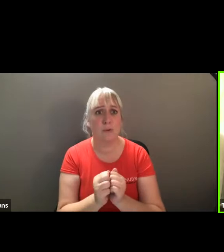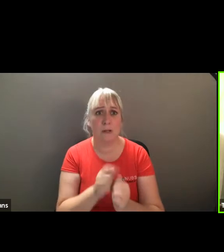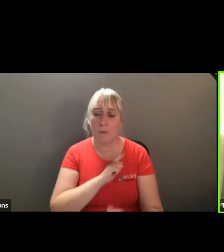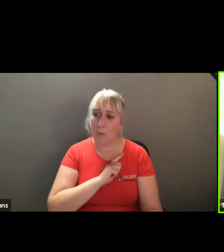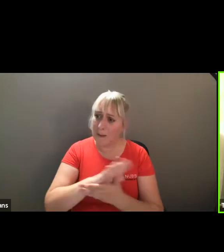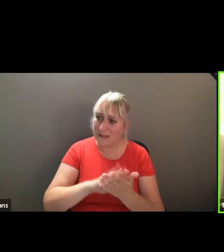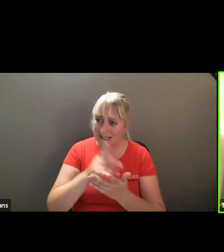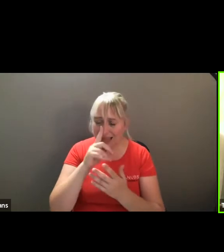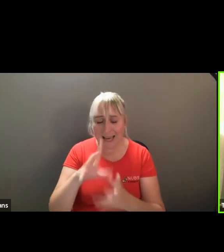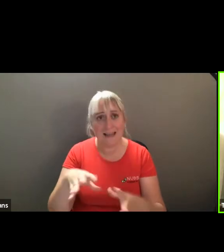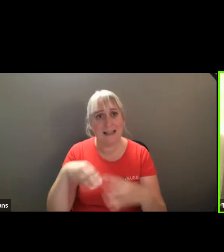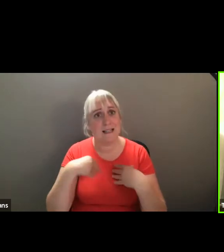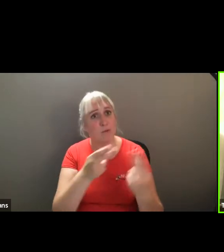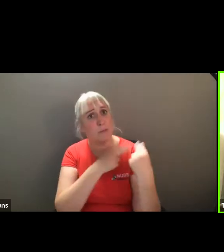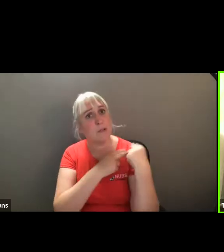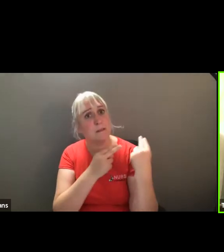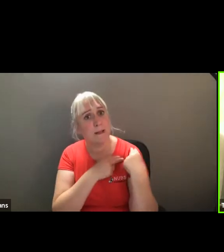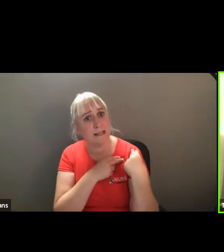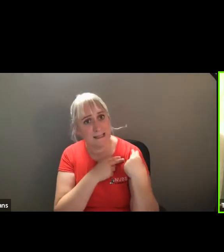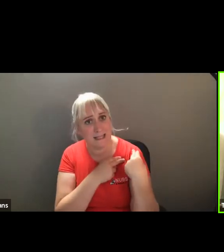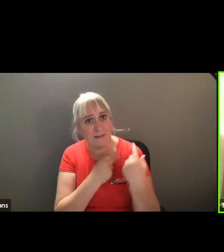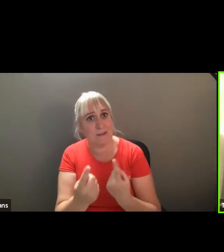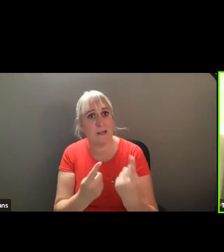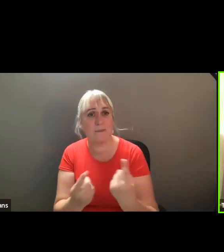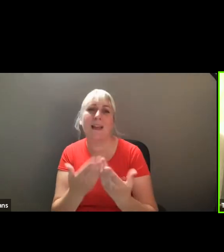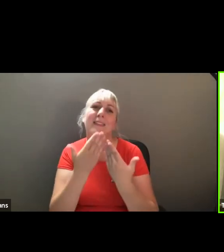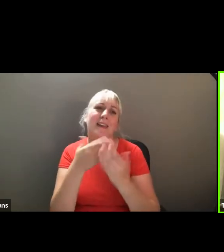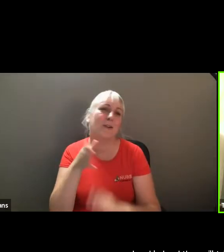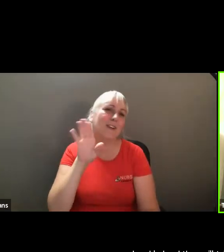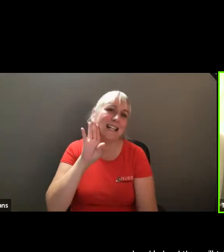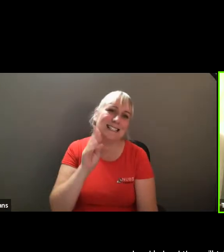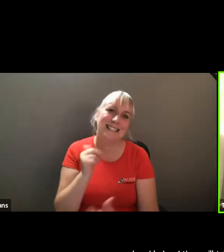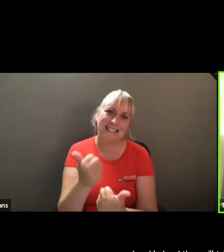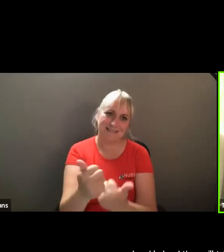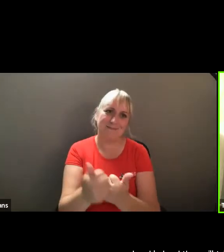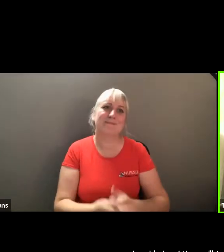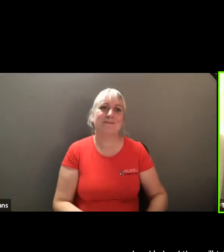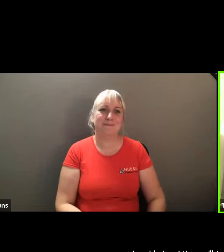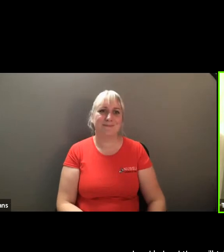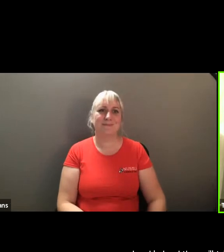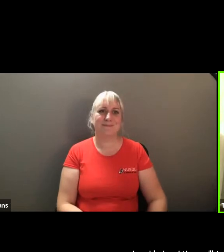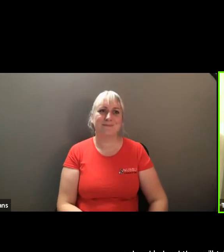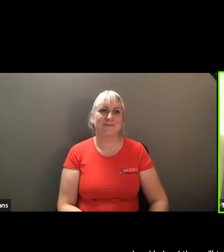actions going forward. Thanks for listening to me.